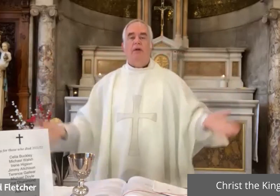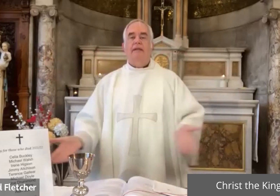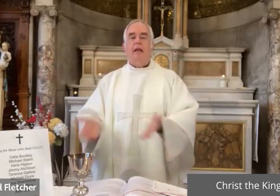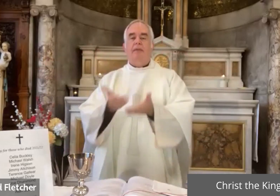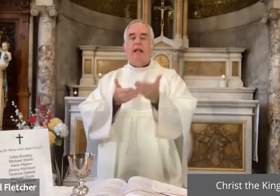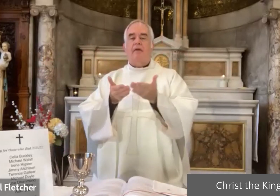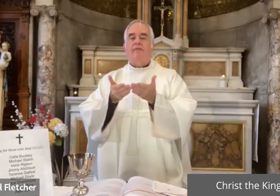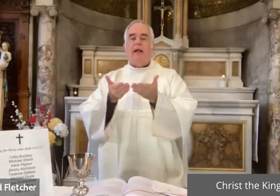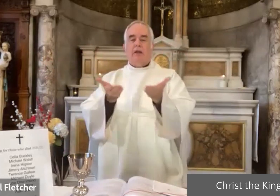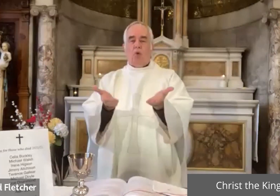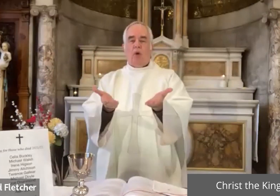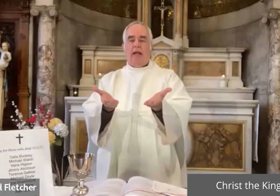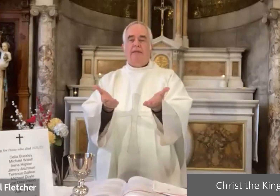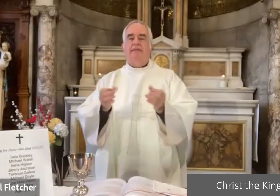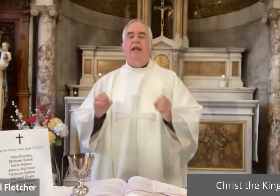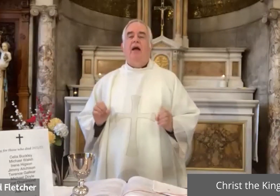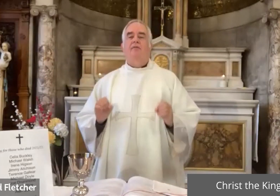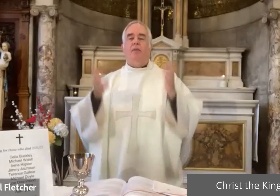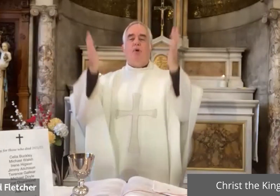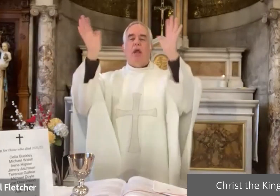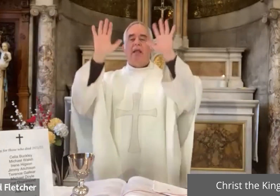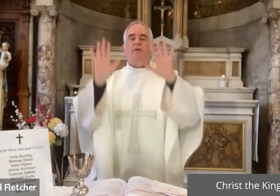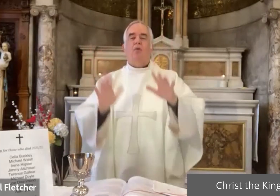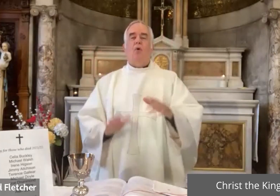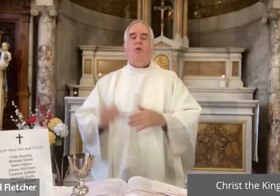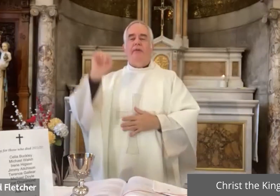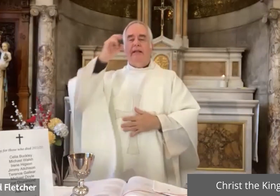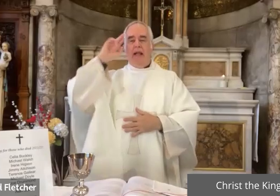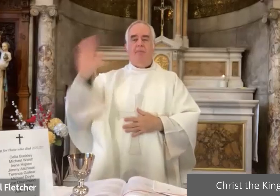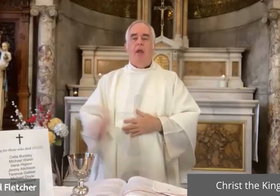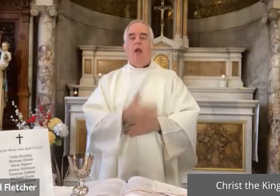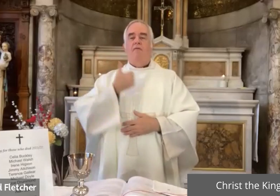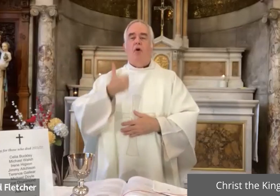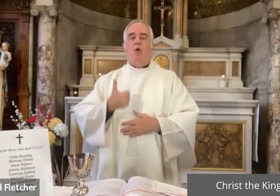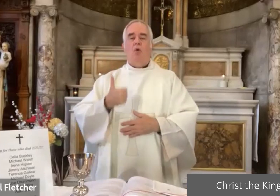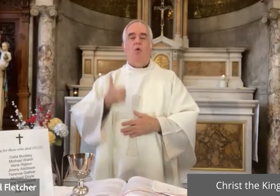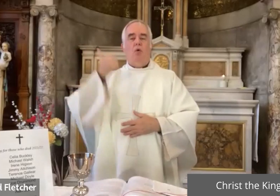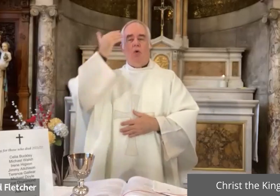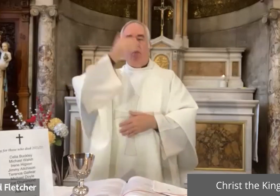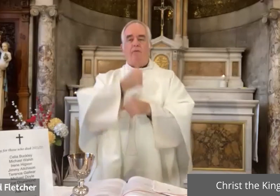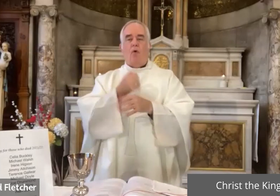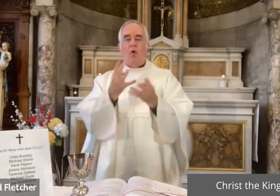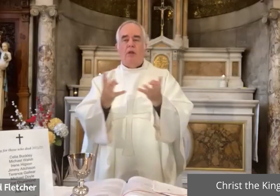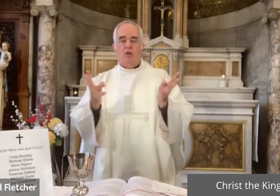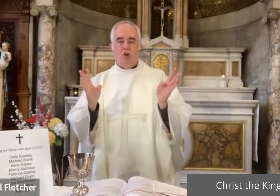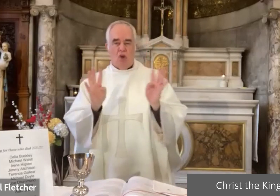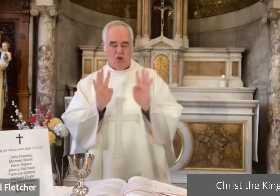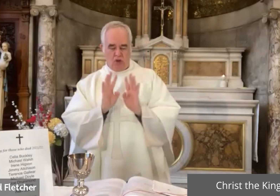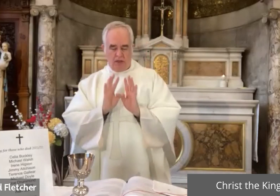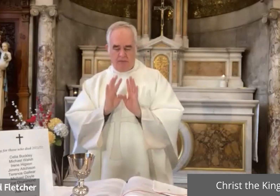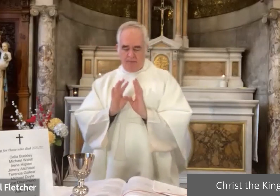the Lord, let us sacrifice at your hand, for the praise and glory of his name, for the good of all